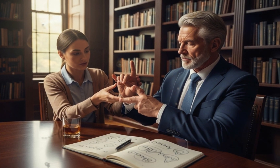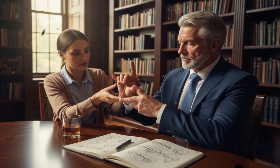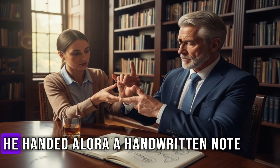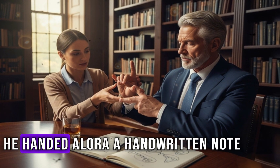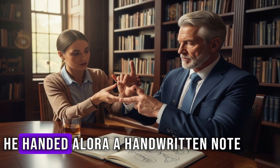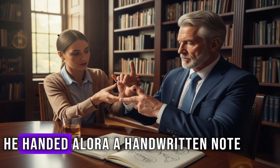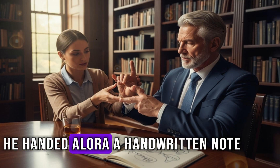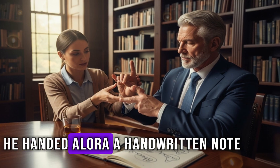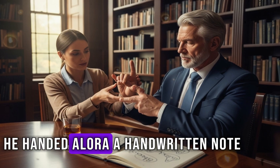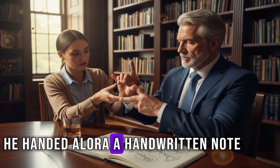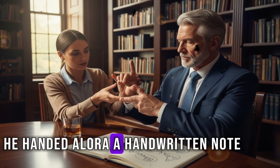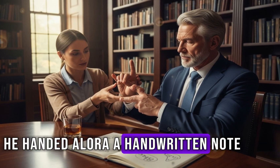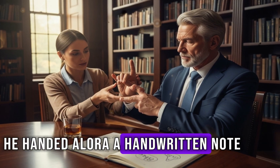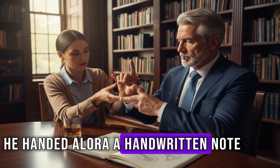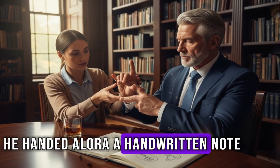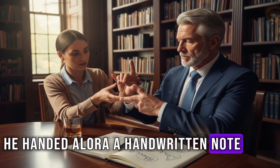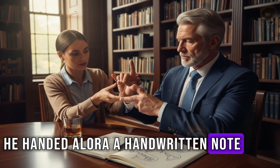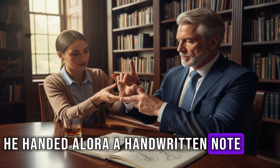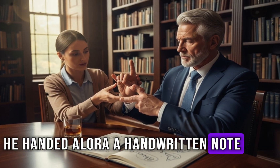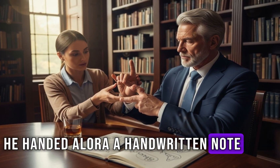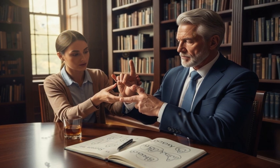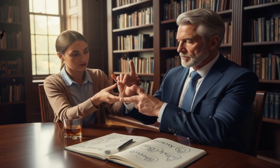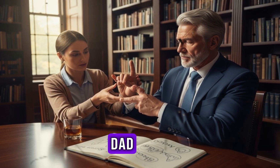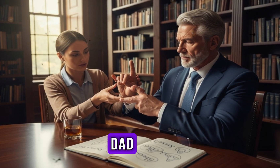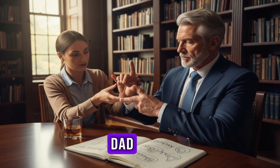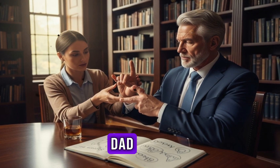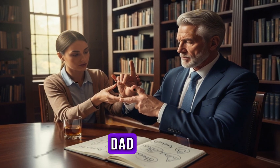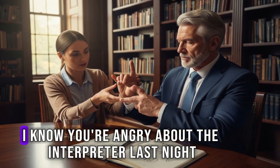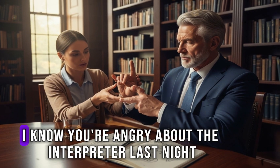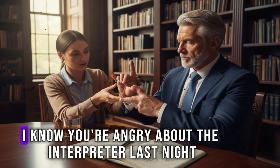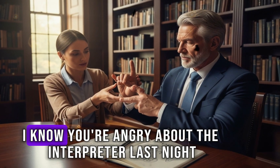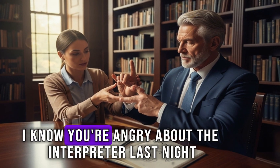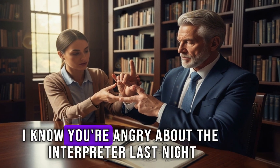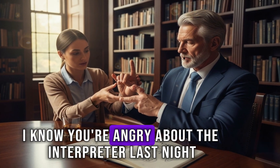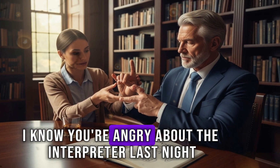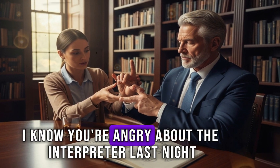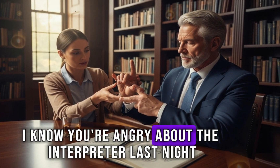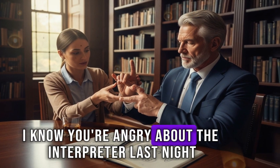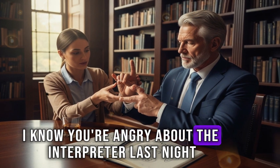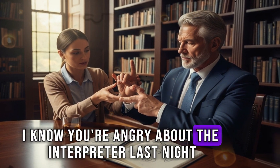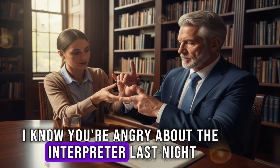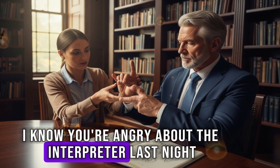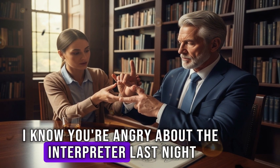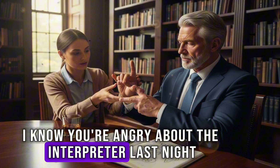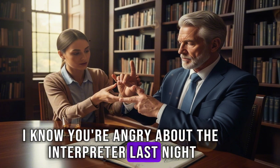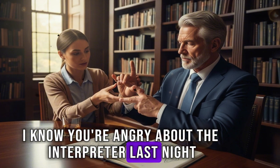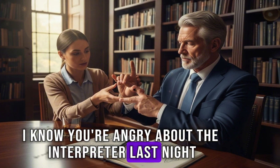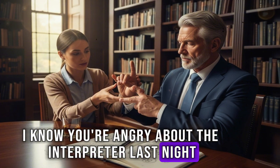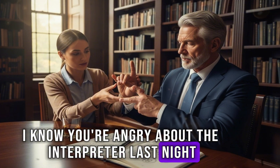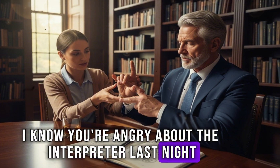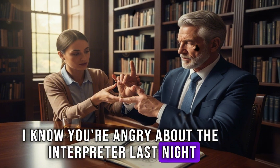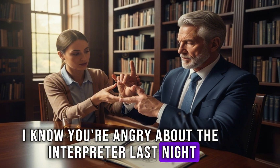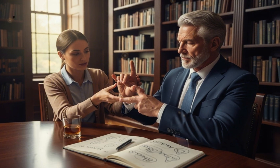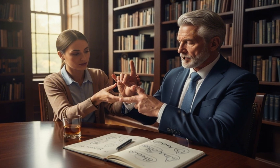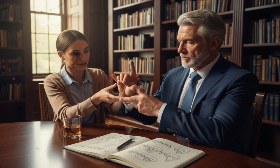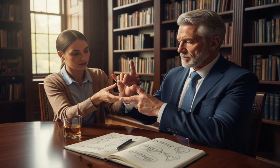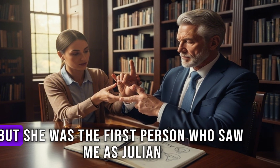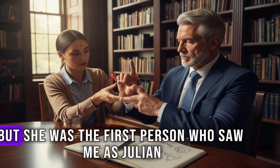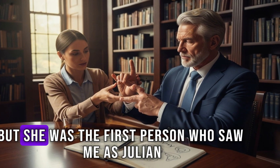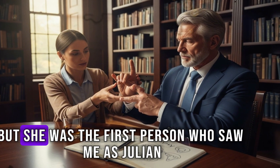He handed Elara a handwritten note. Dad, I know you're angry about the interpreter last night. But she was